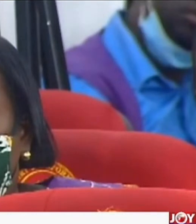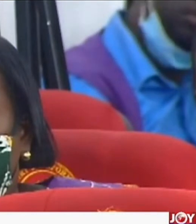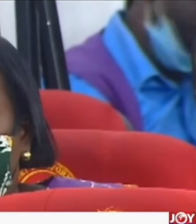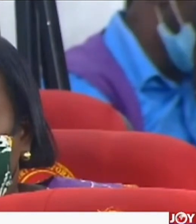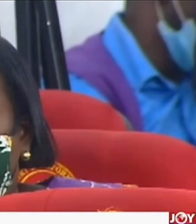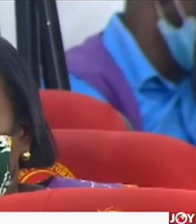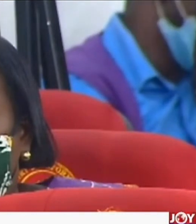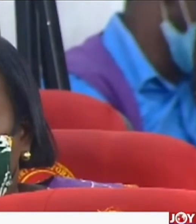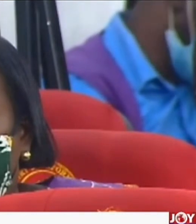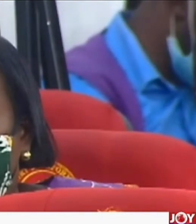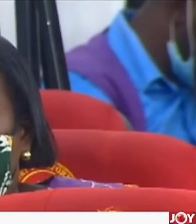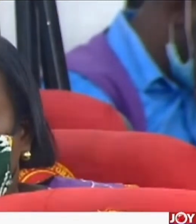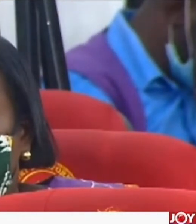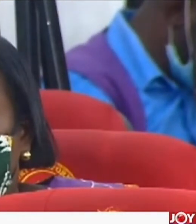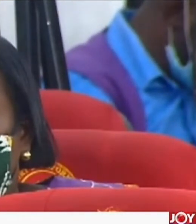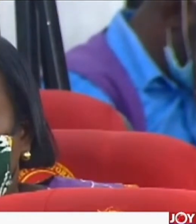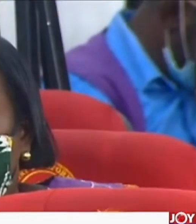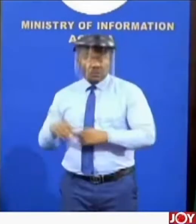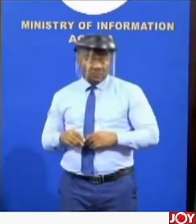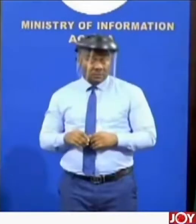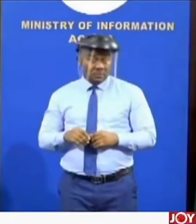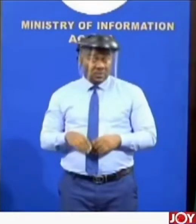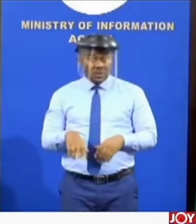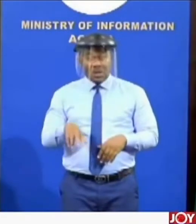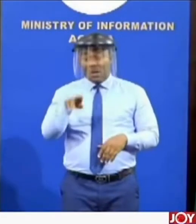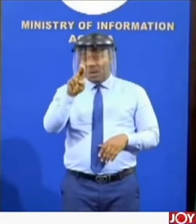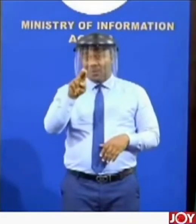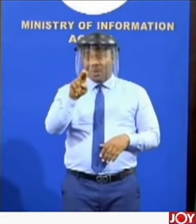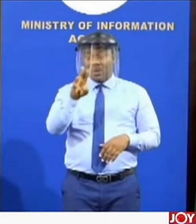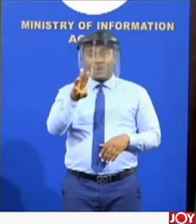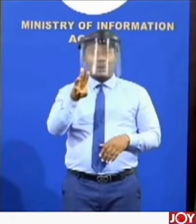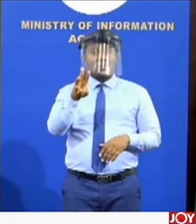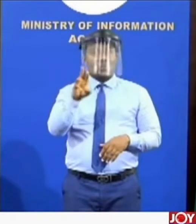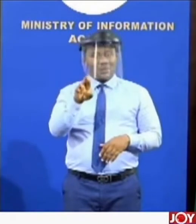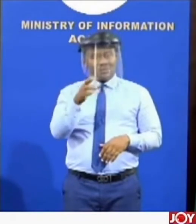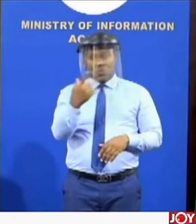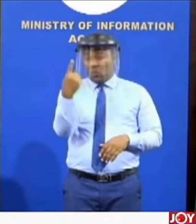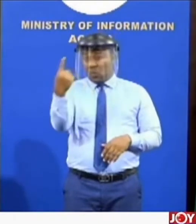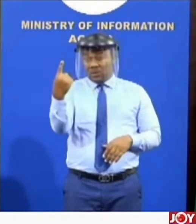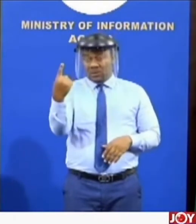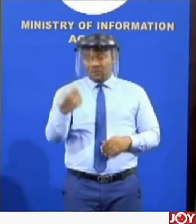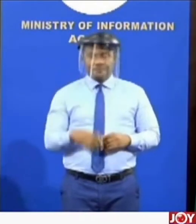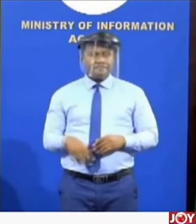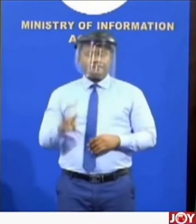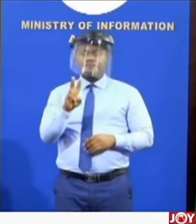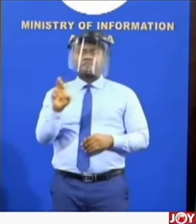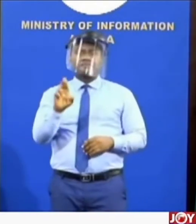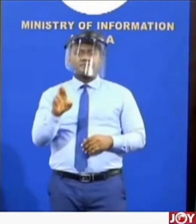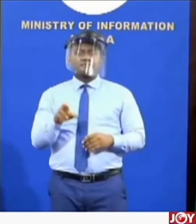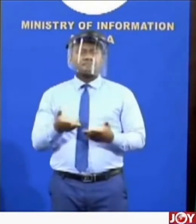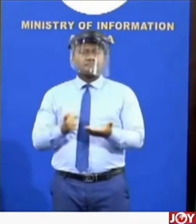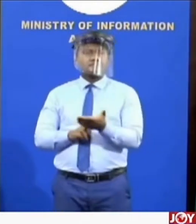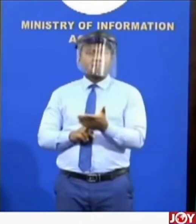3. The 1 case from Upper West came from Lambusia, as I mentioned earlier. Volta region reported